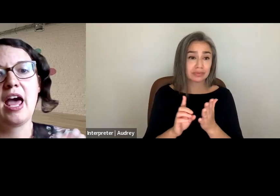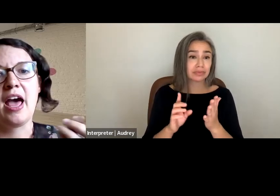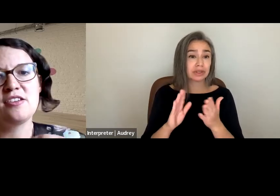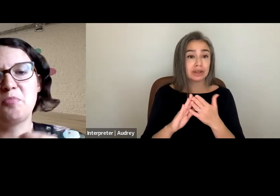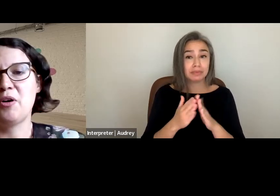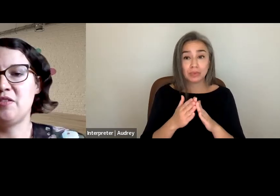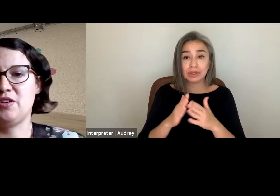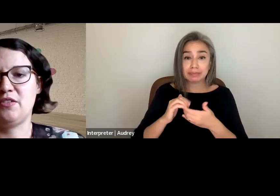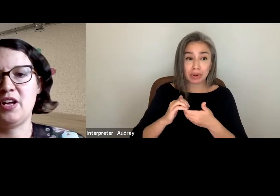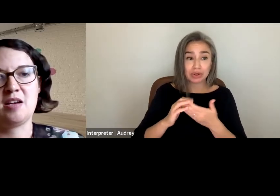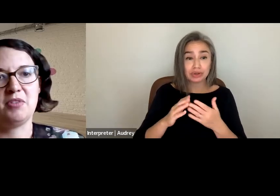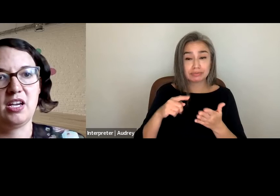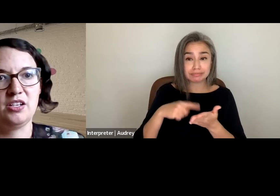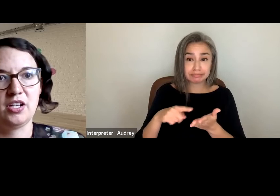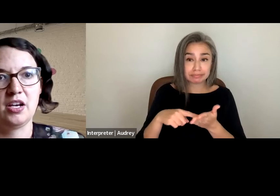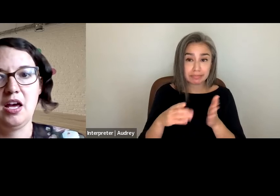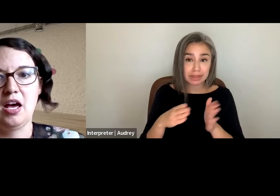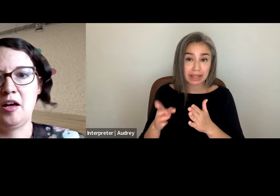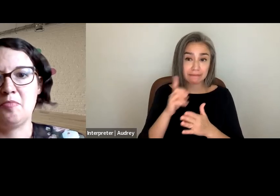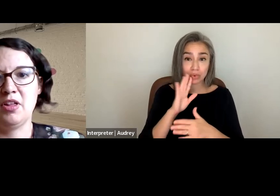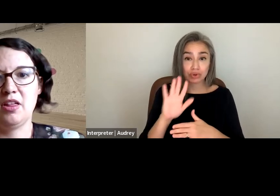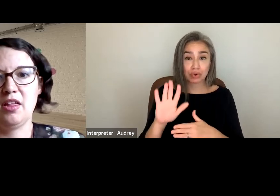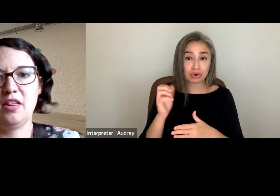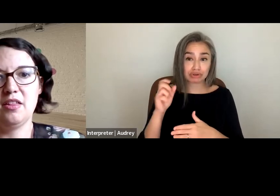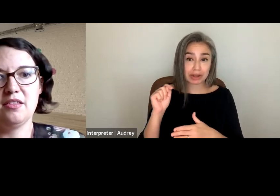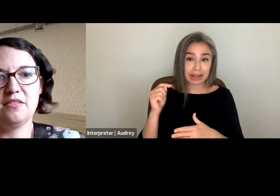plan as part of the grant application.